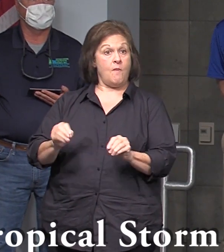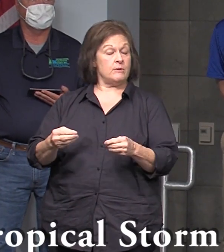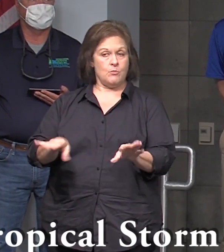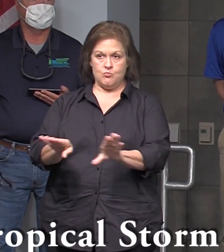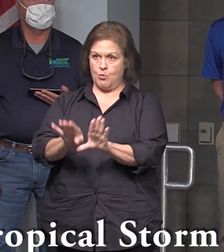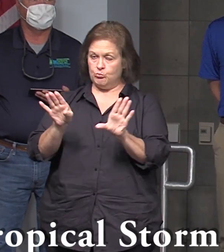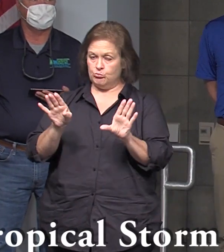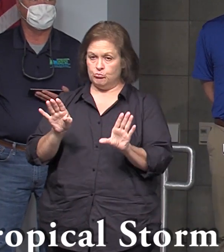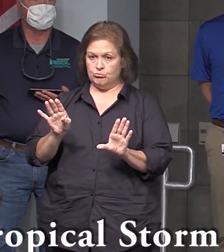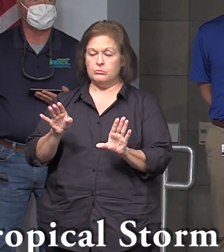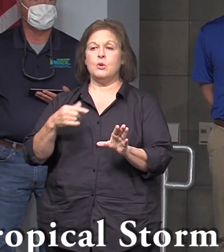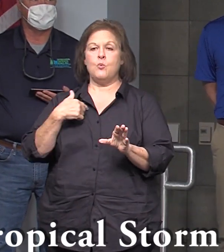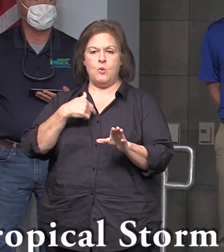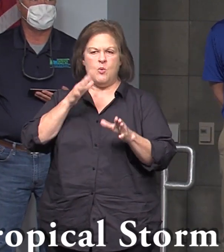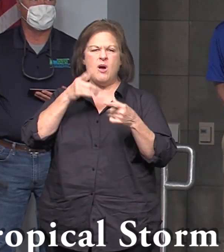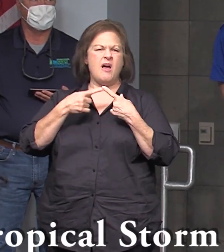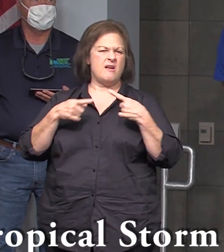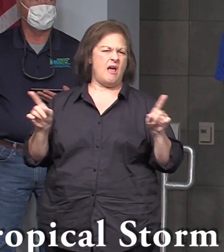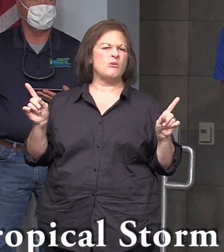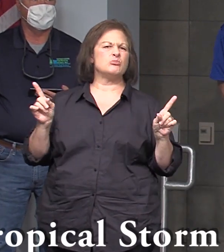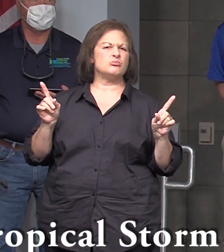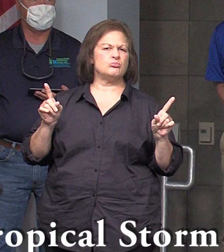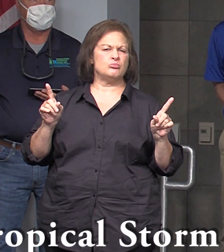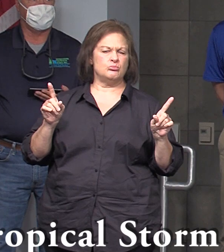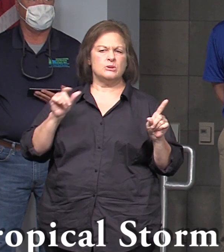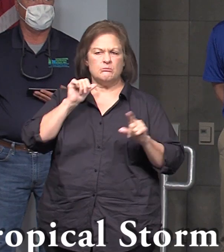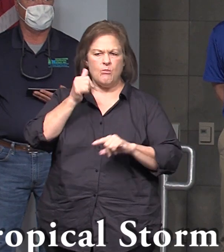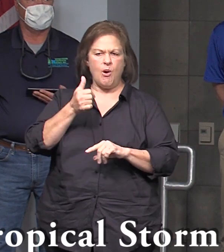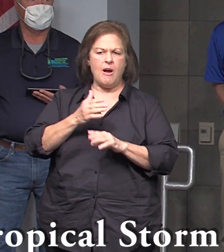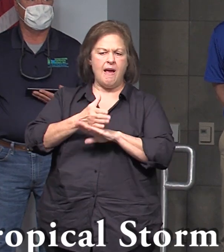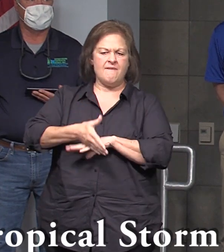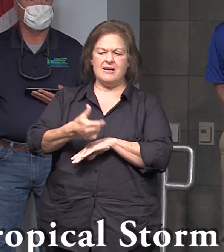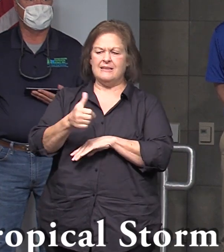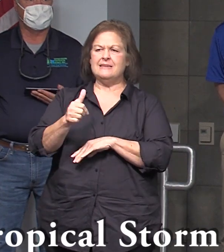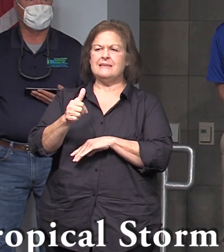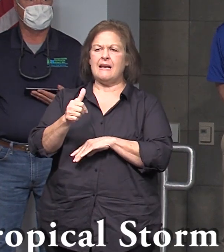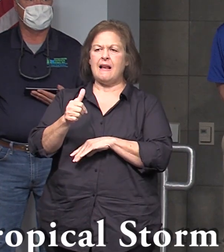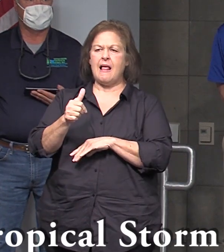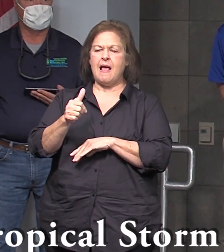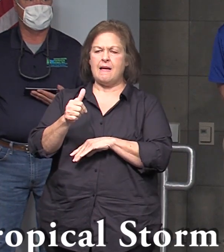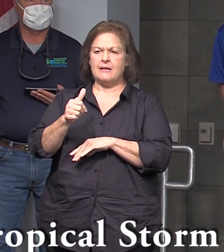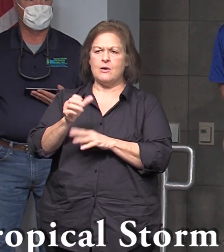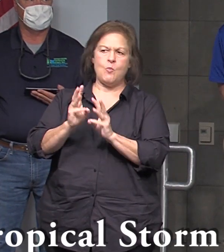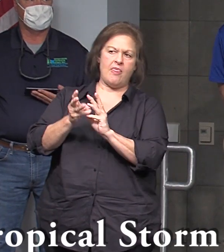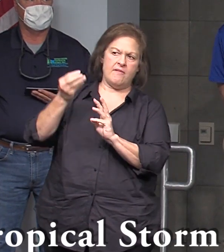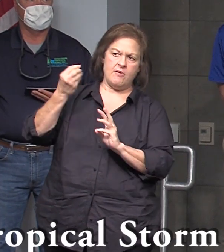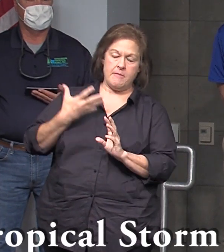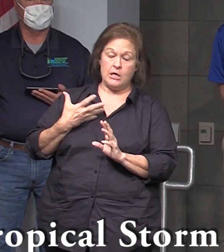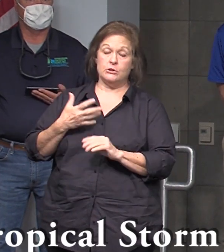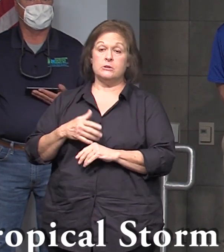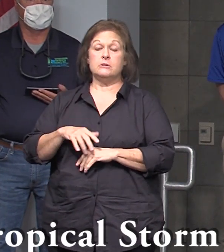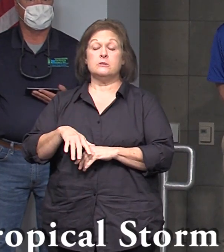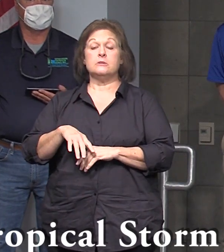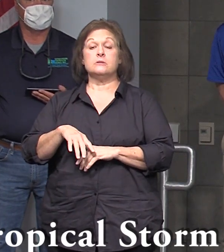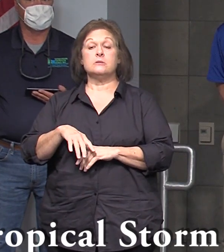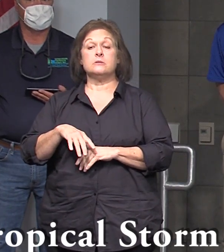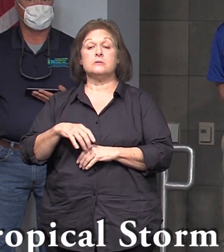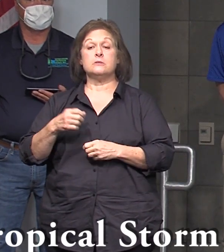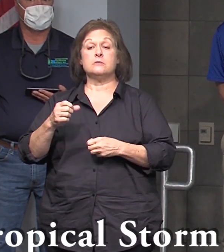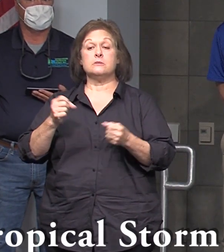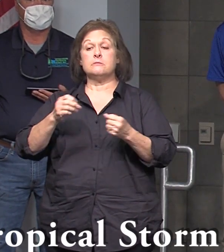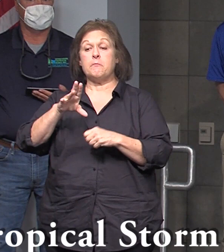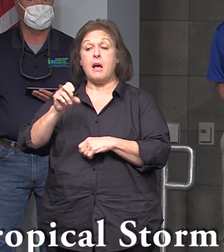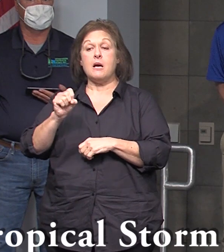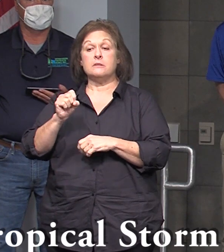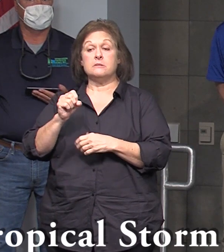tomorrow. We will make an announcement on the following day, tomorrow, after the 10 a.m. weather briefing. But transit tomorrow normally ends